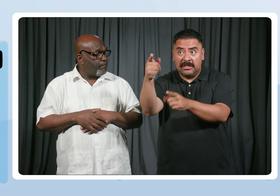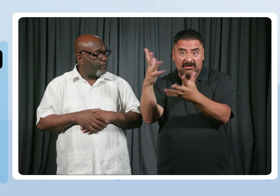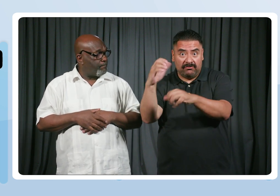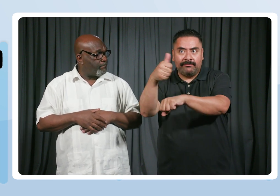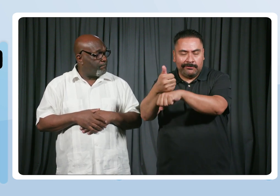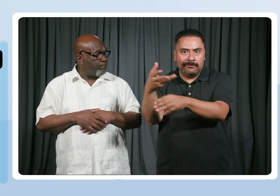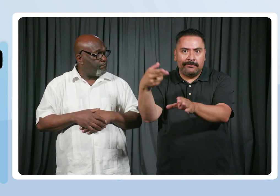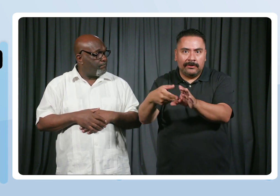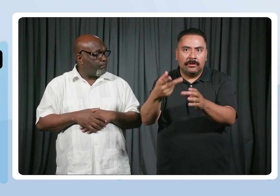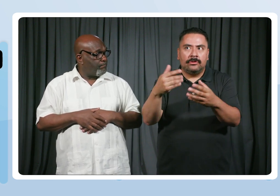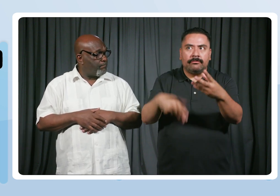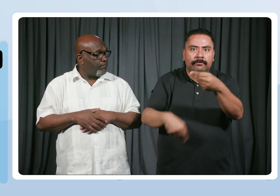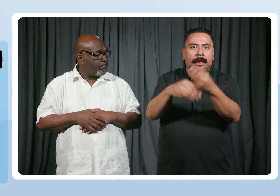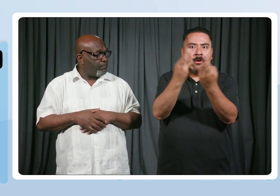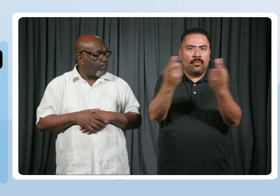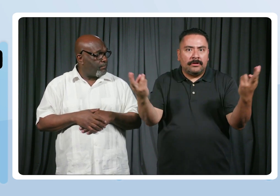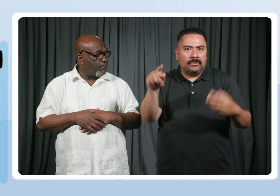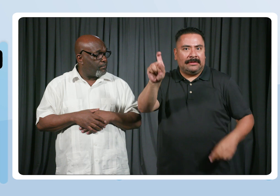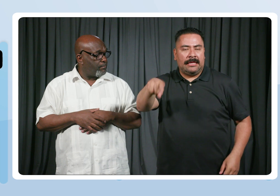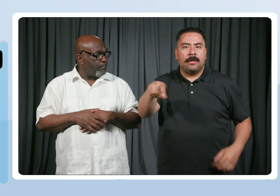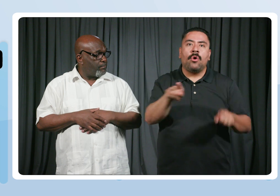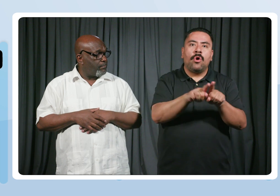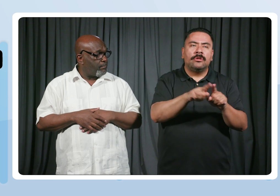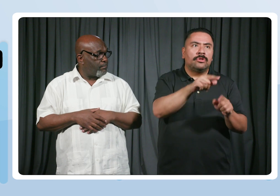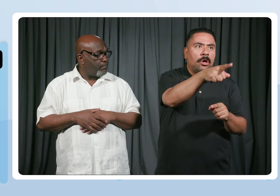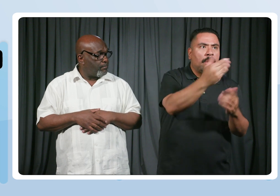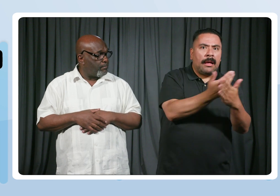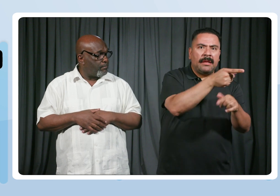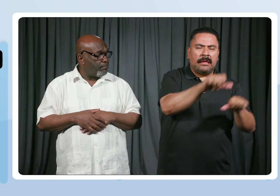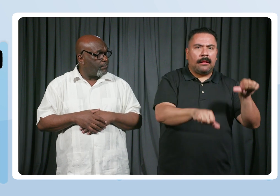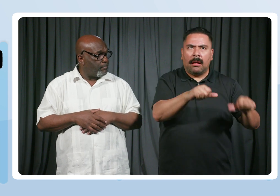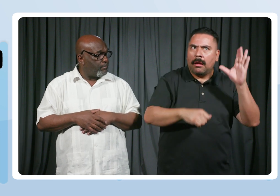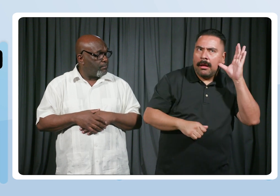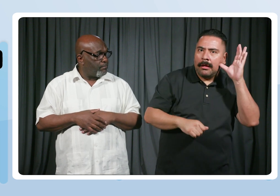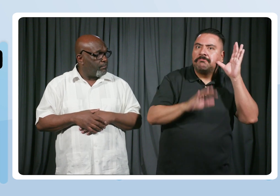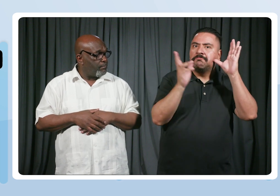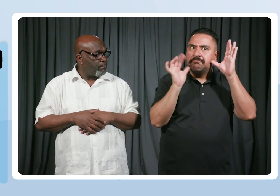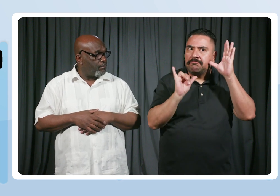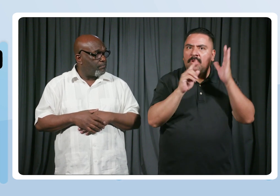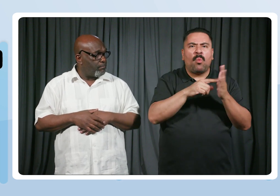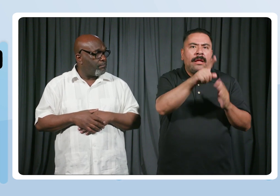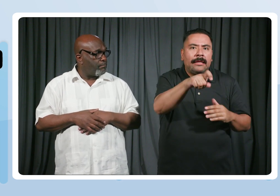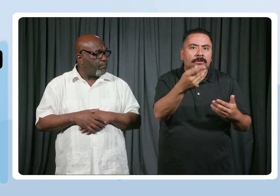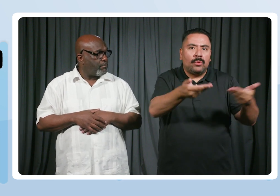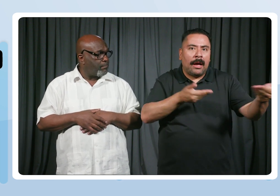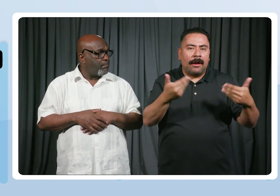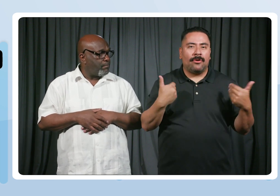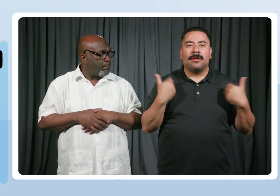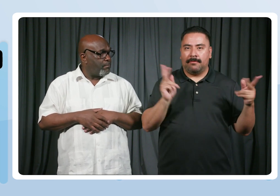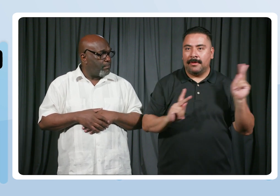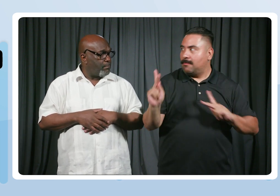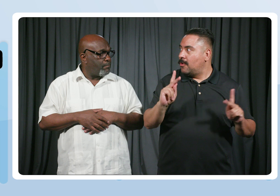work to kind of build out the resources that are needed, but also listening to companies and other employers. What do they need to hire young